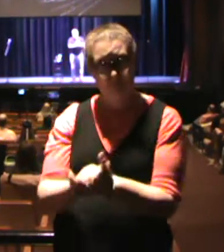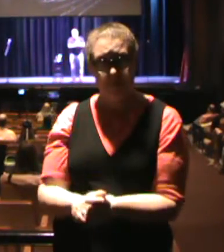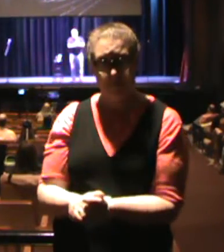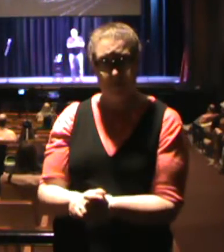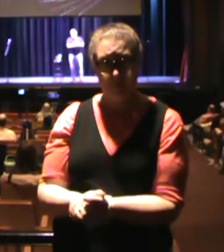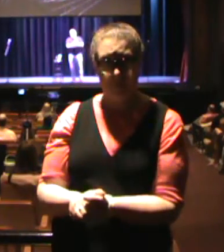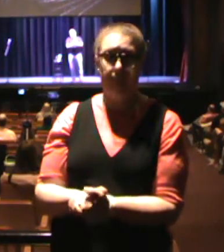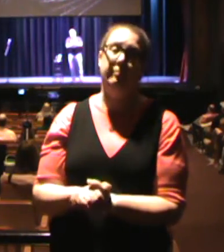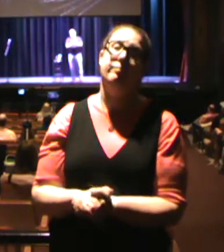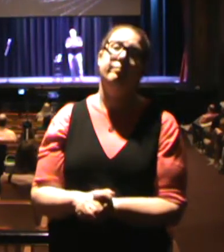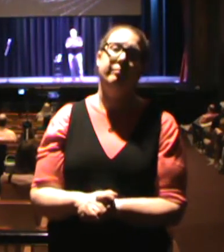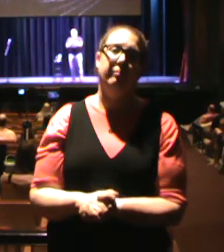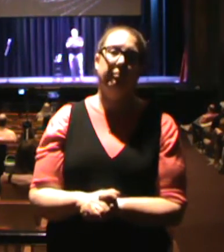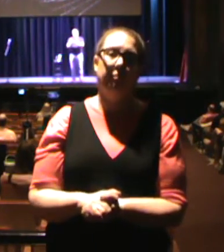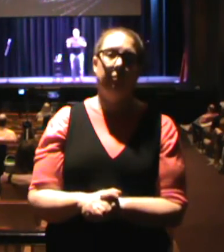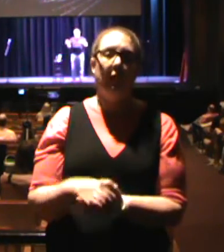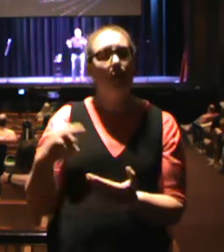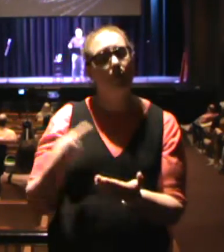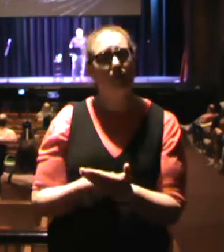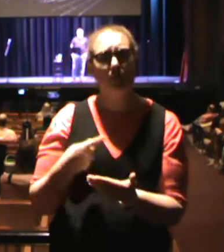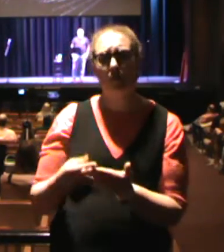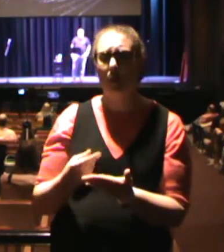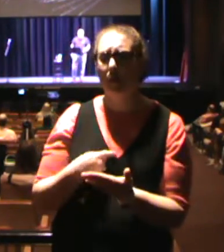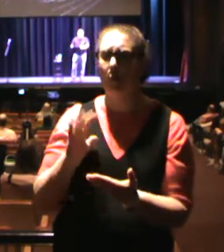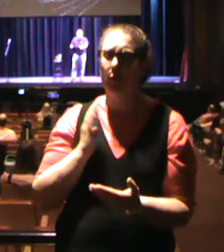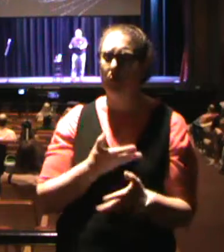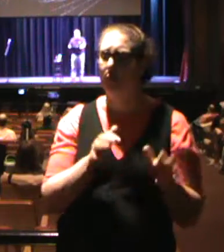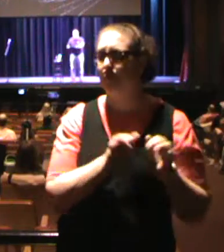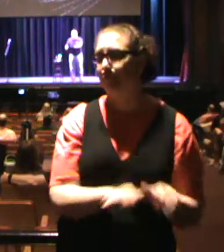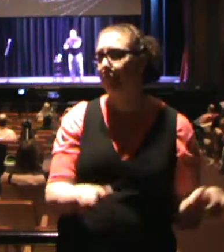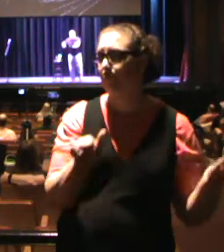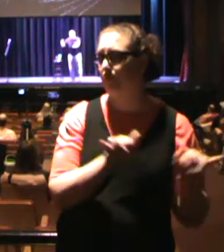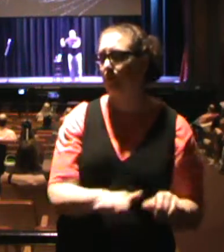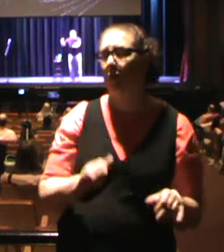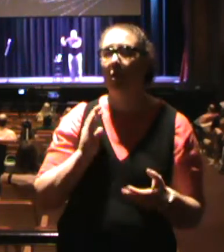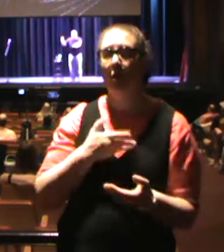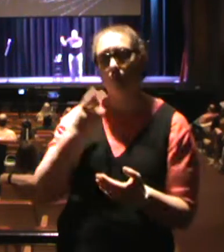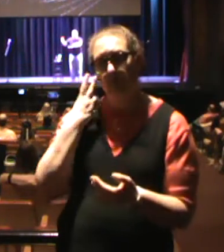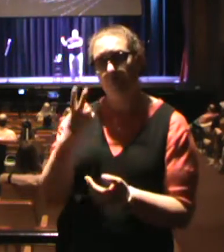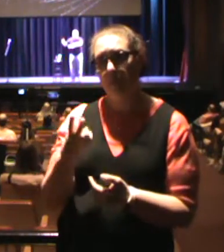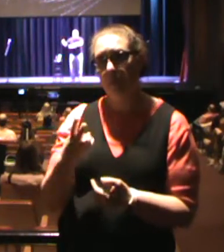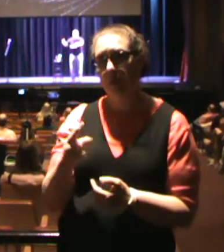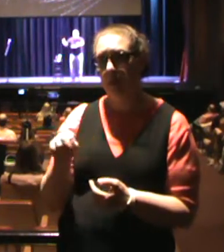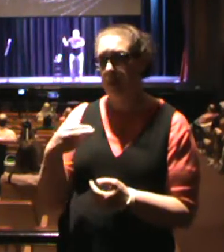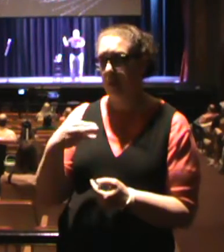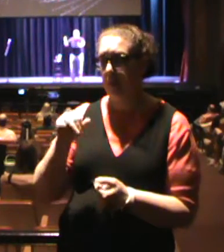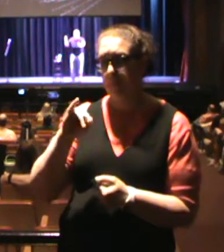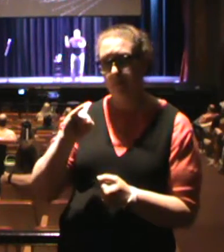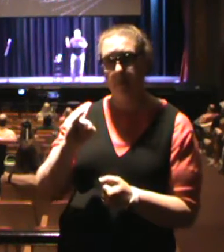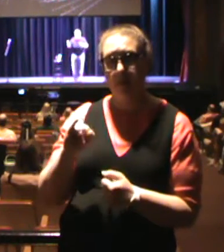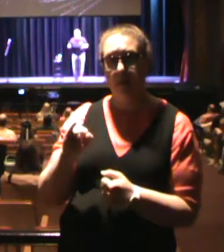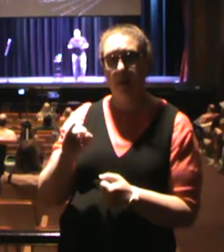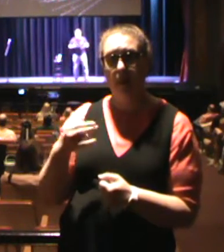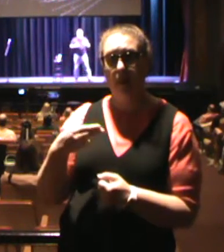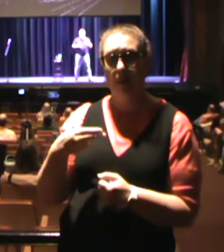Amen. So yeah, sometimes we take it for granted. So we see this. Nehemiah called it evil. And